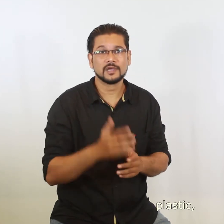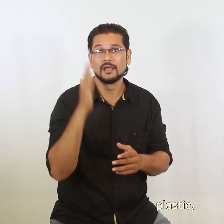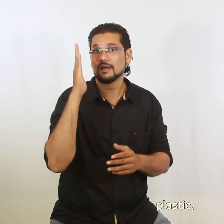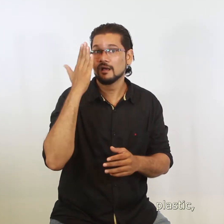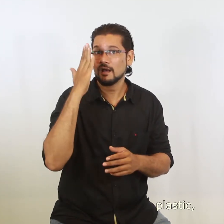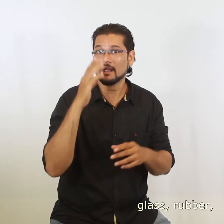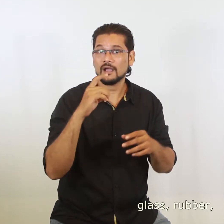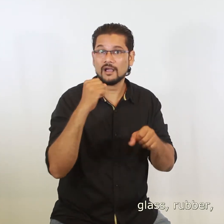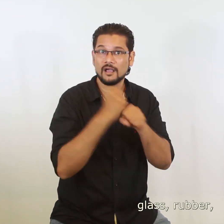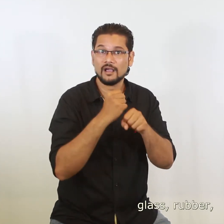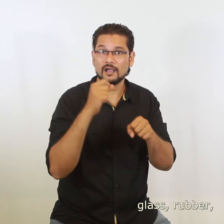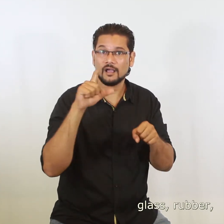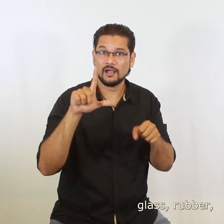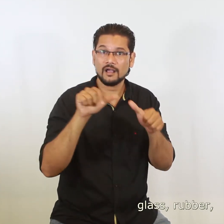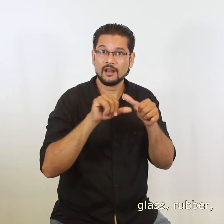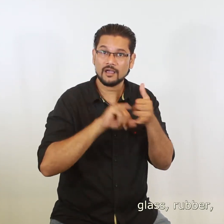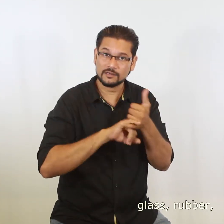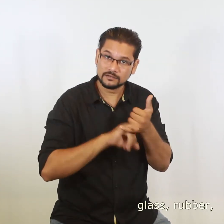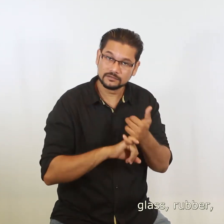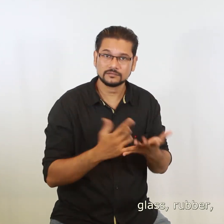glass, rubber,